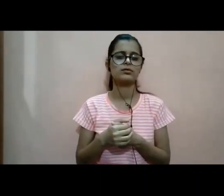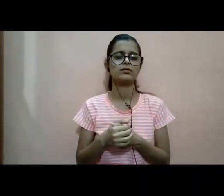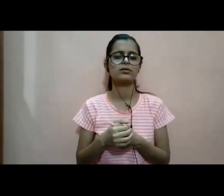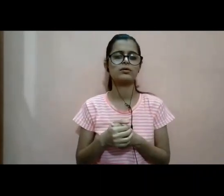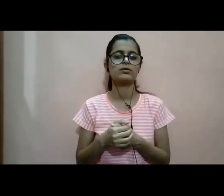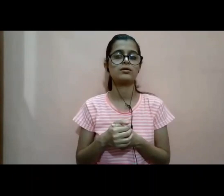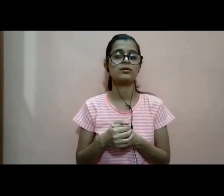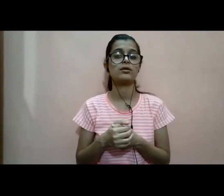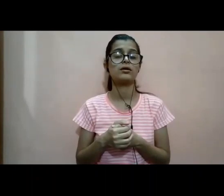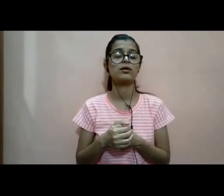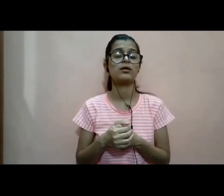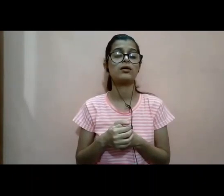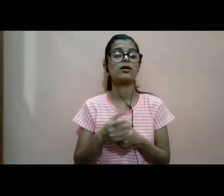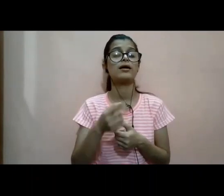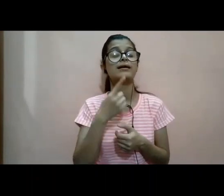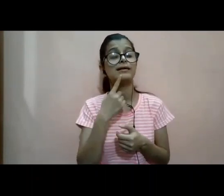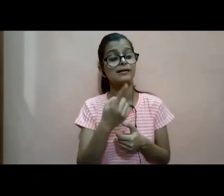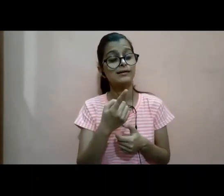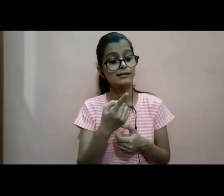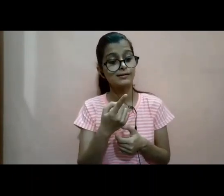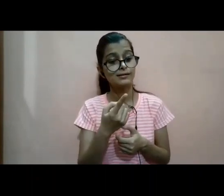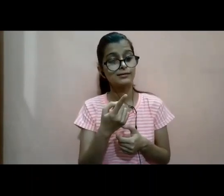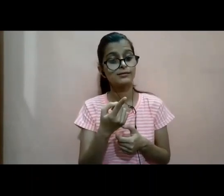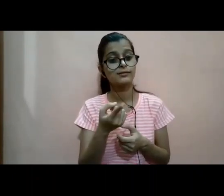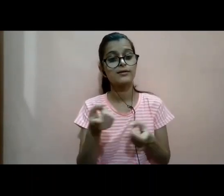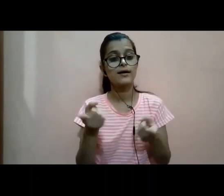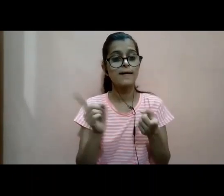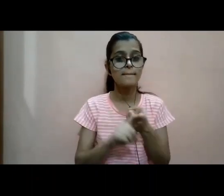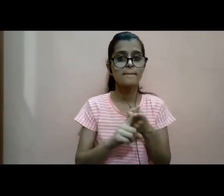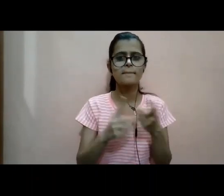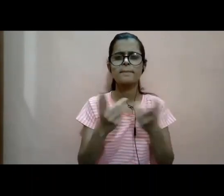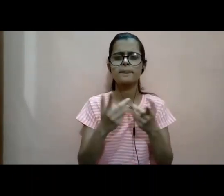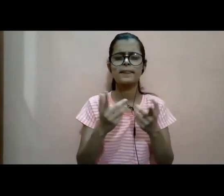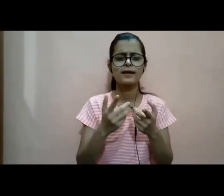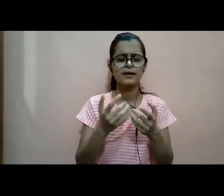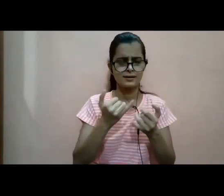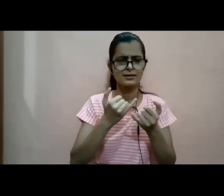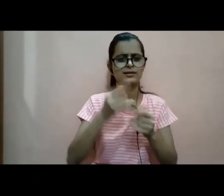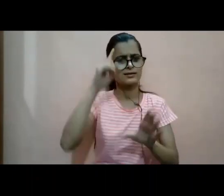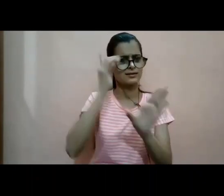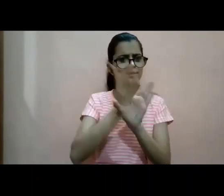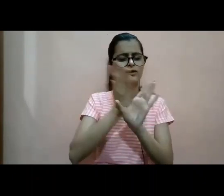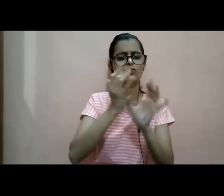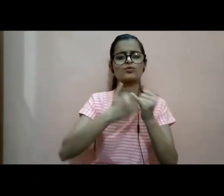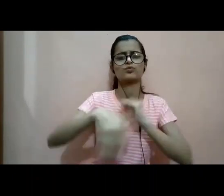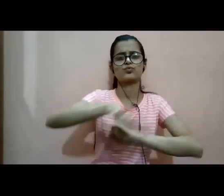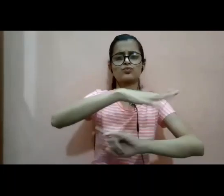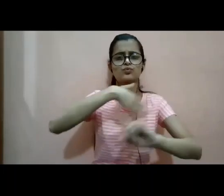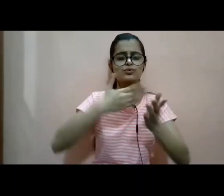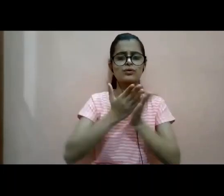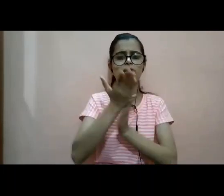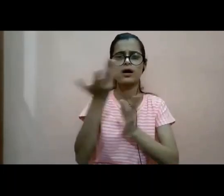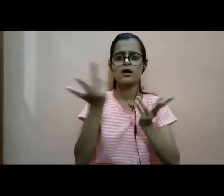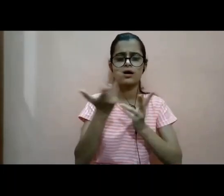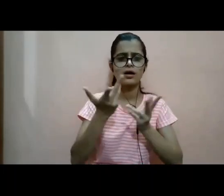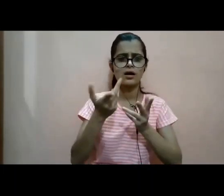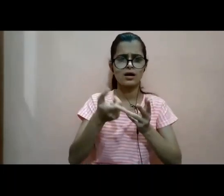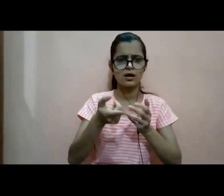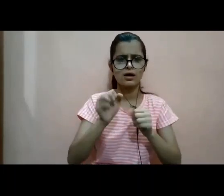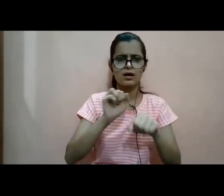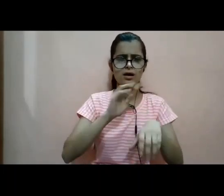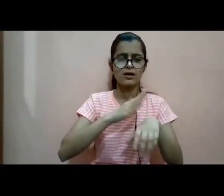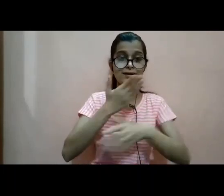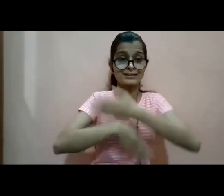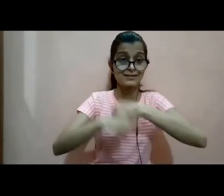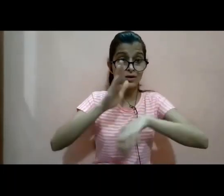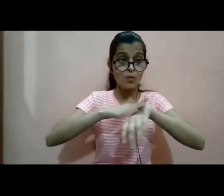is because it's a bios, as she says, psychosocial phenomenon. What happens to the experience of disability, which